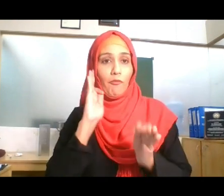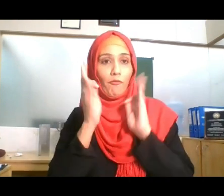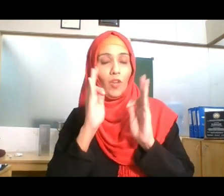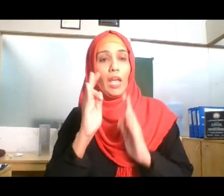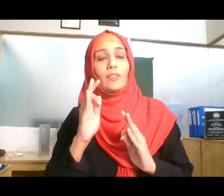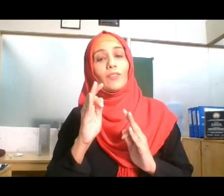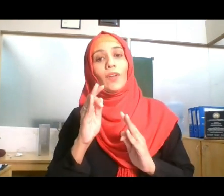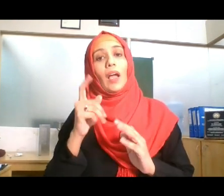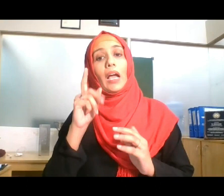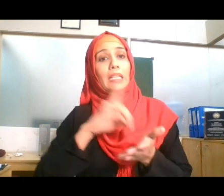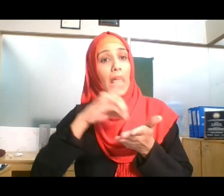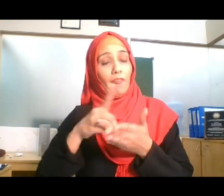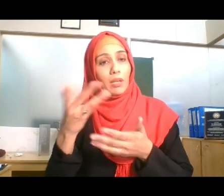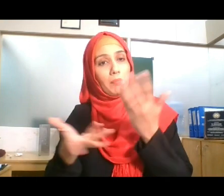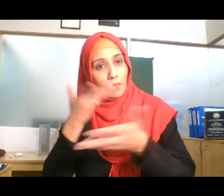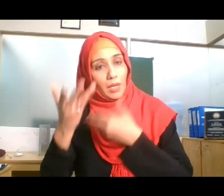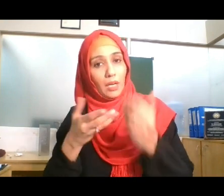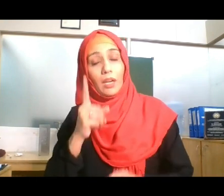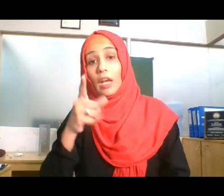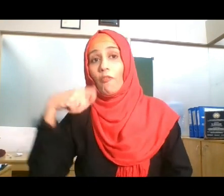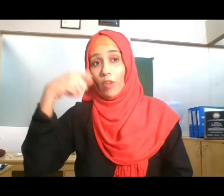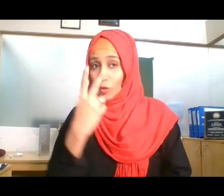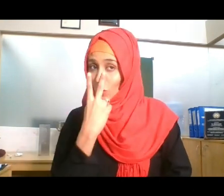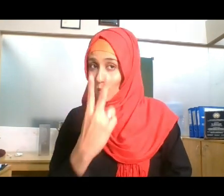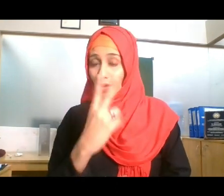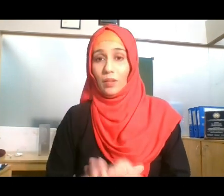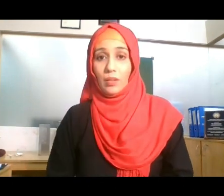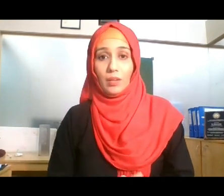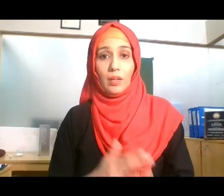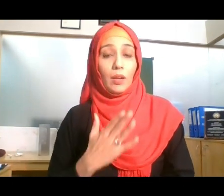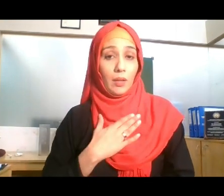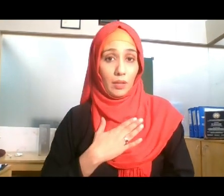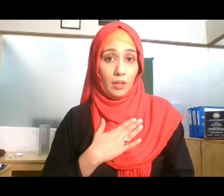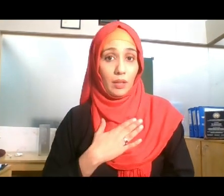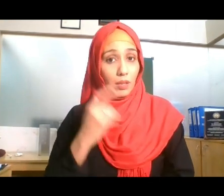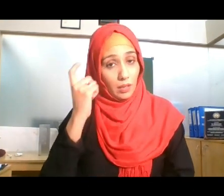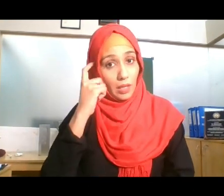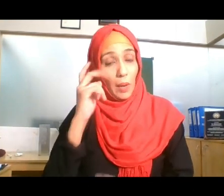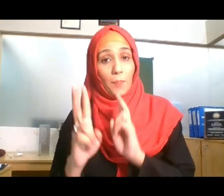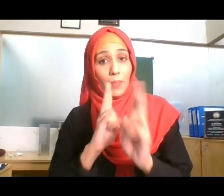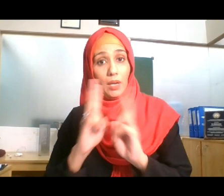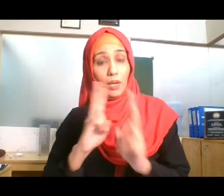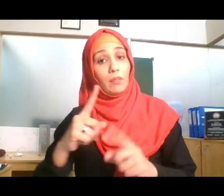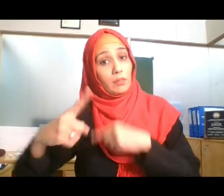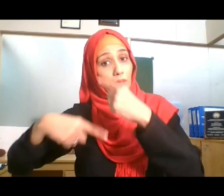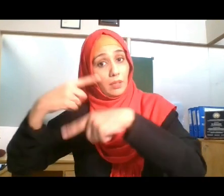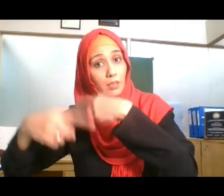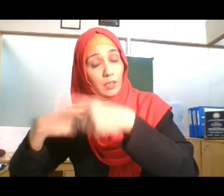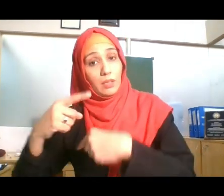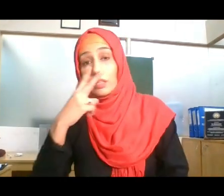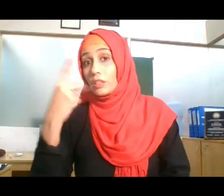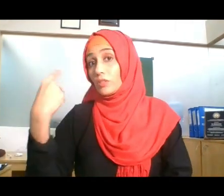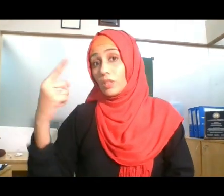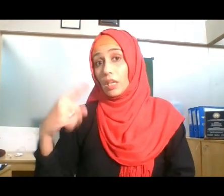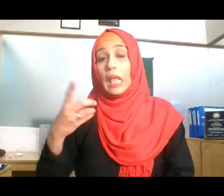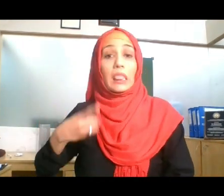for DeafReach, where you will see this video. And we look forward to keeping this conversation going and figuring out ways